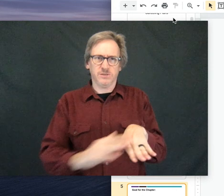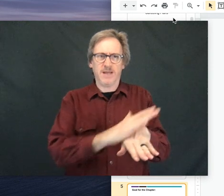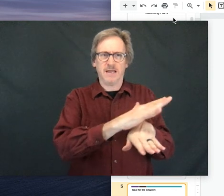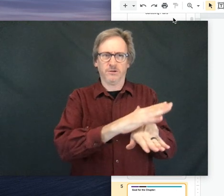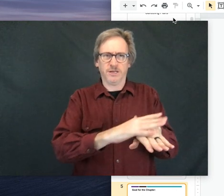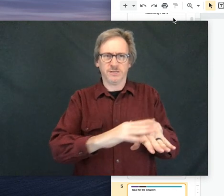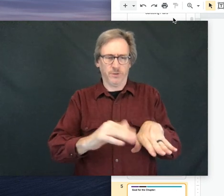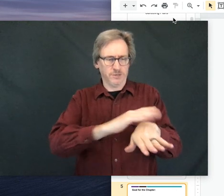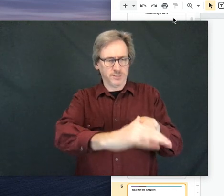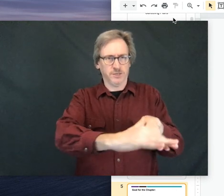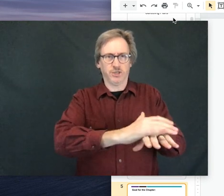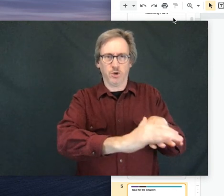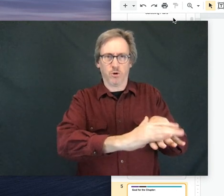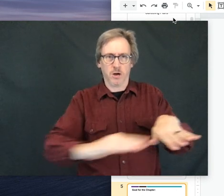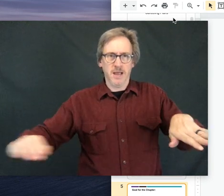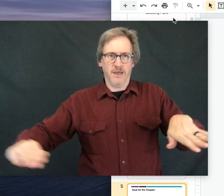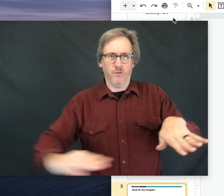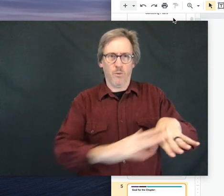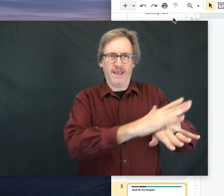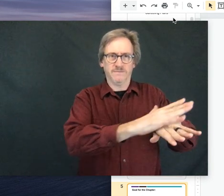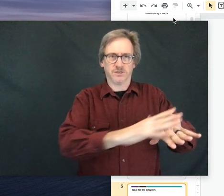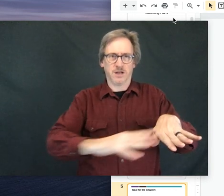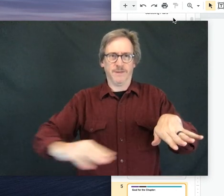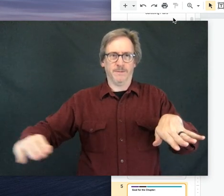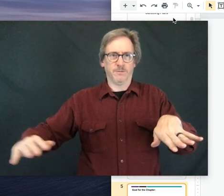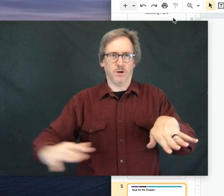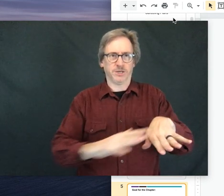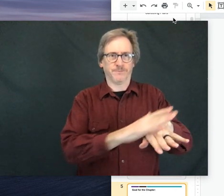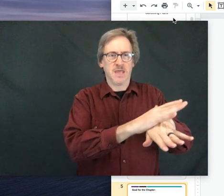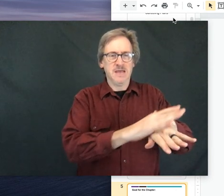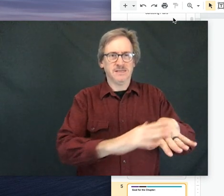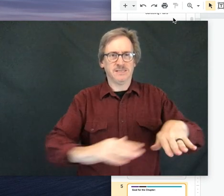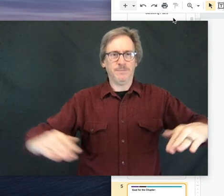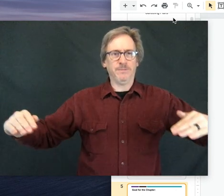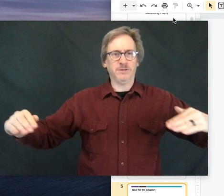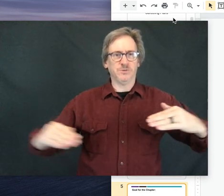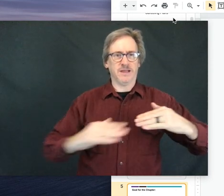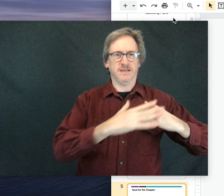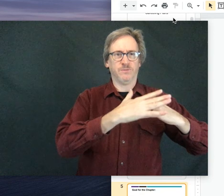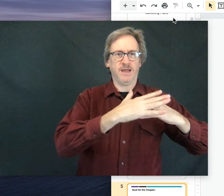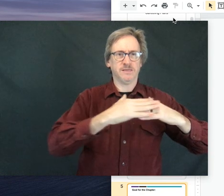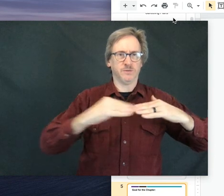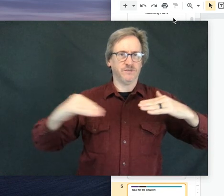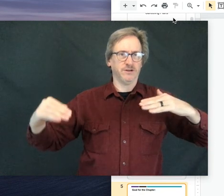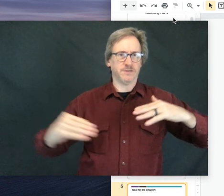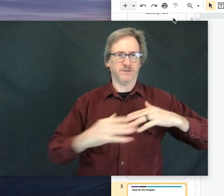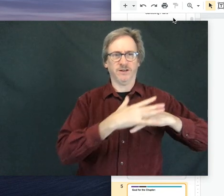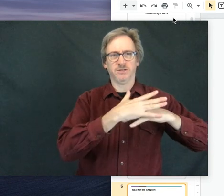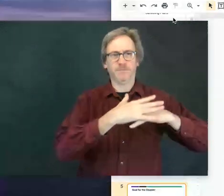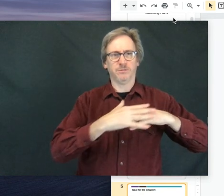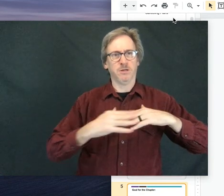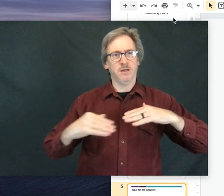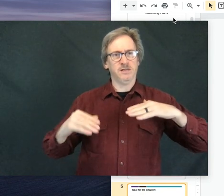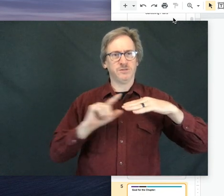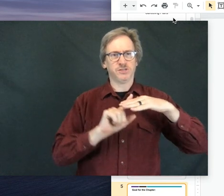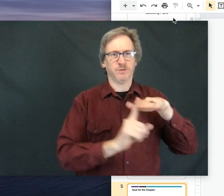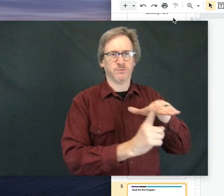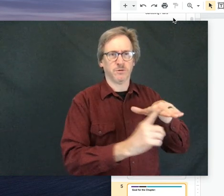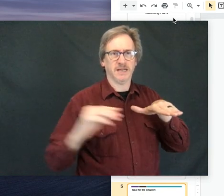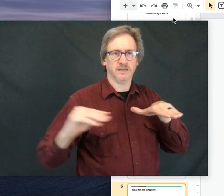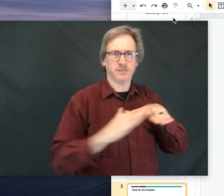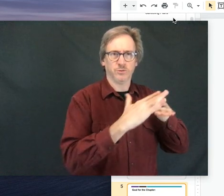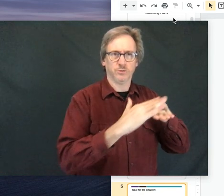This is the way I learned it. So here's the shore and the waves are coming up and washing. Some people do it this way. So it's fingertip to fingertip. So it's